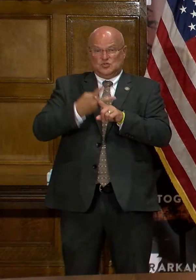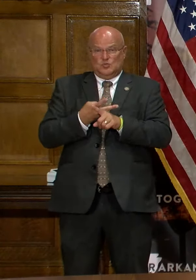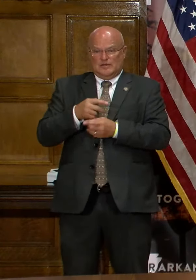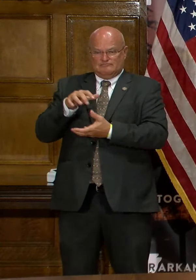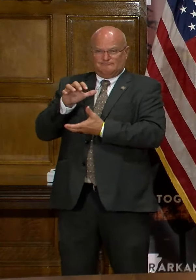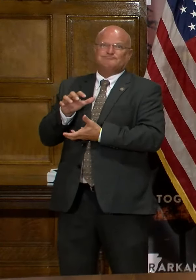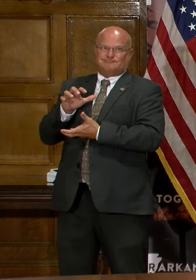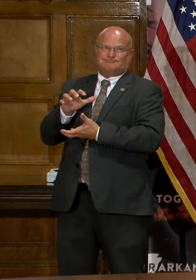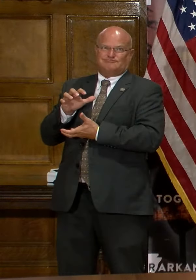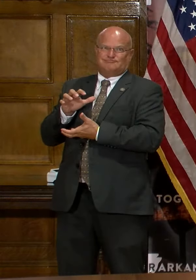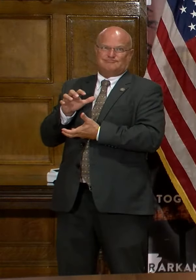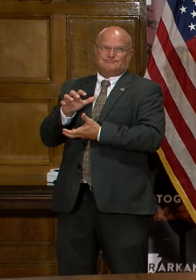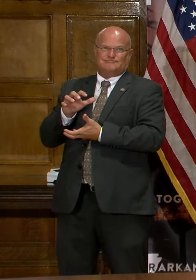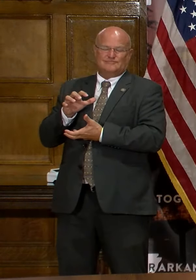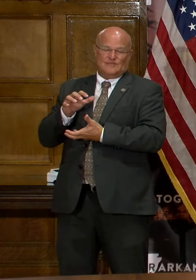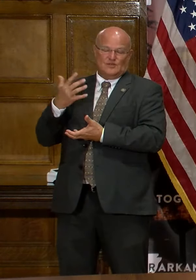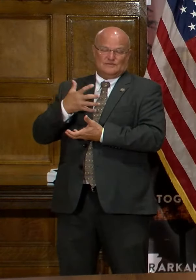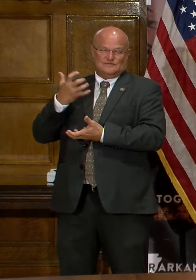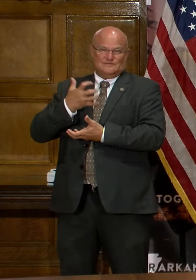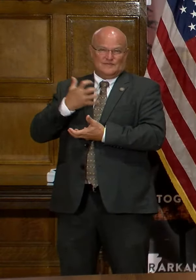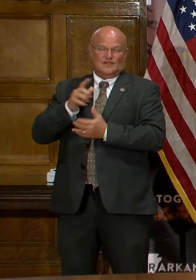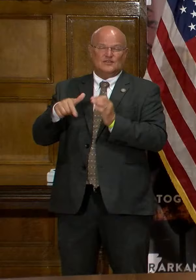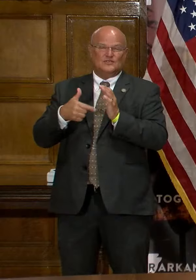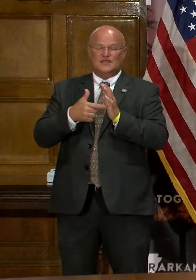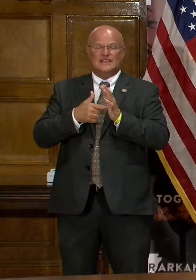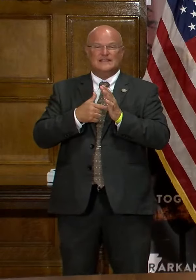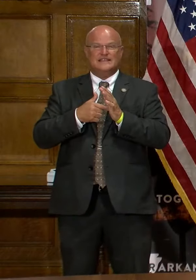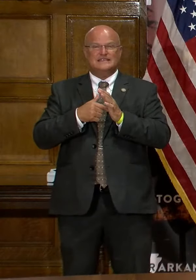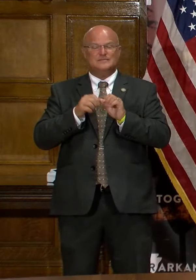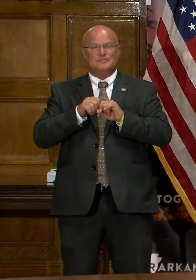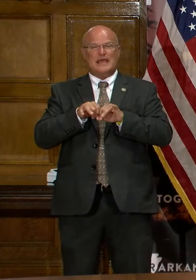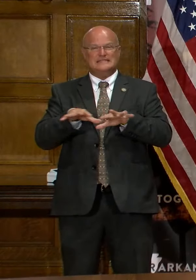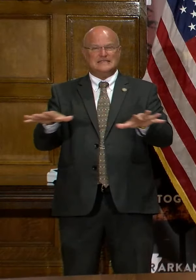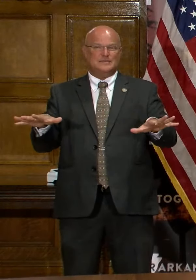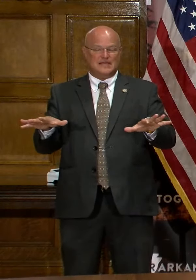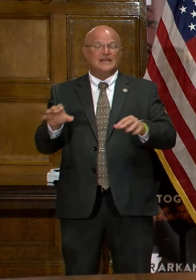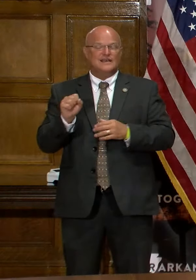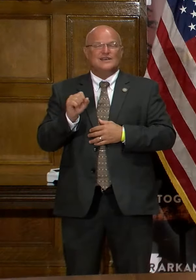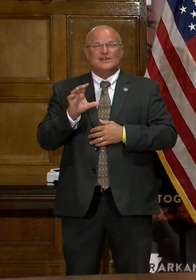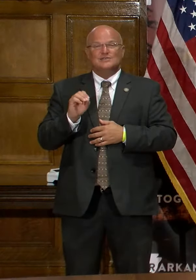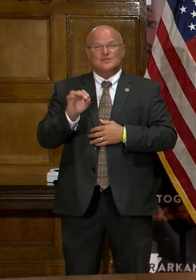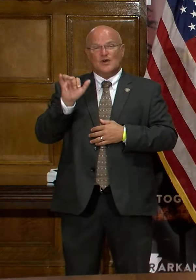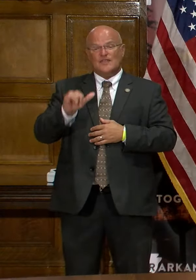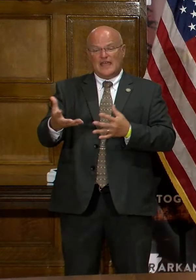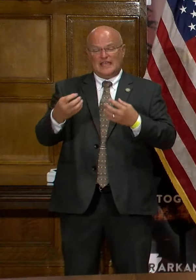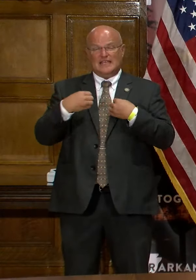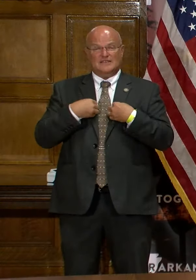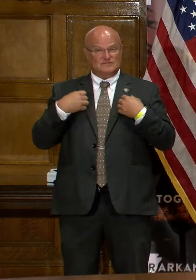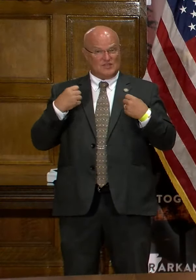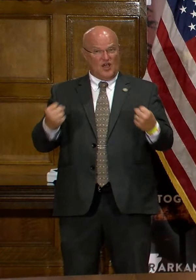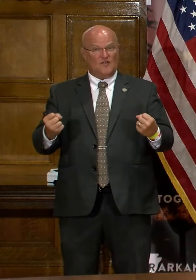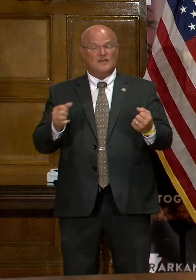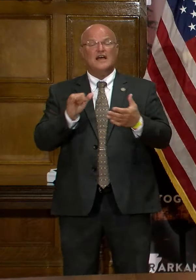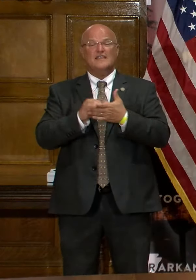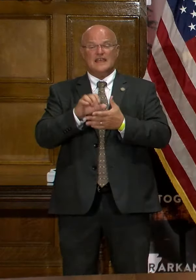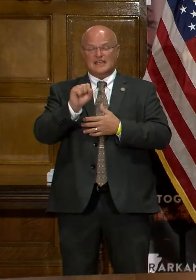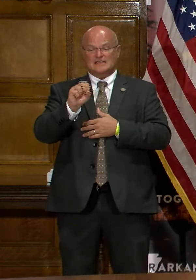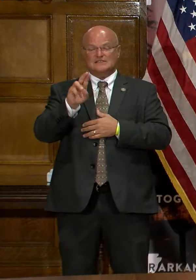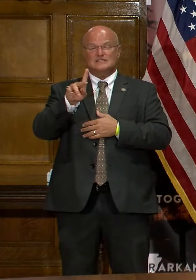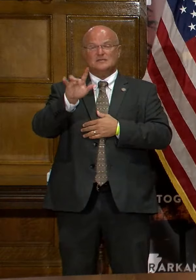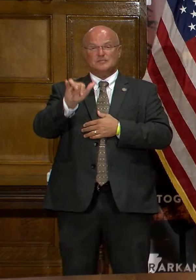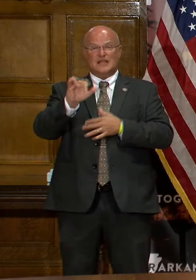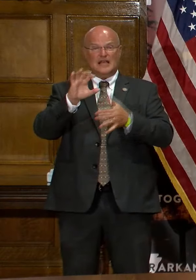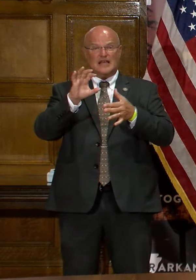stockpile in advance during this pandemic. And so that gives us confidence that that supply chain